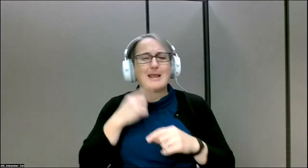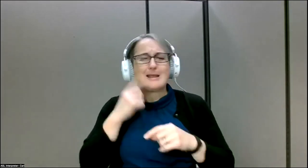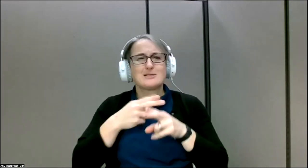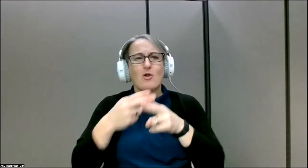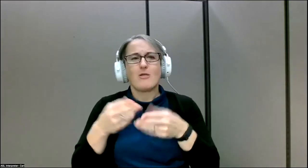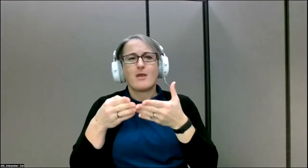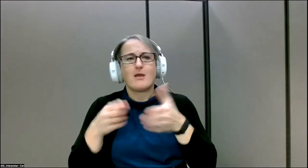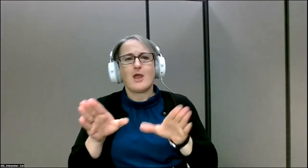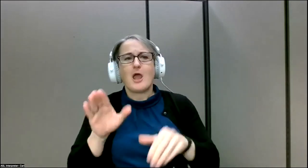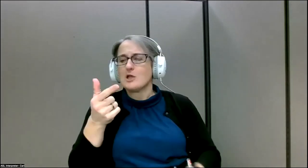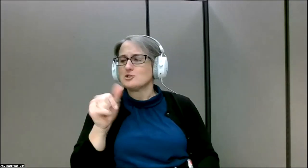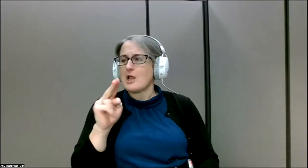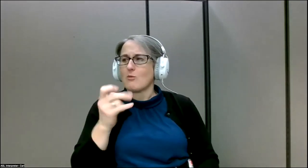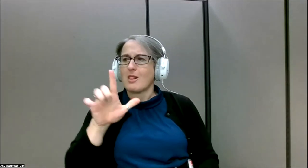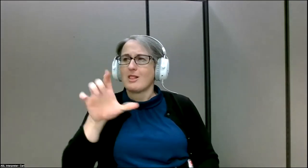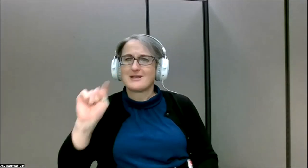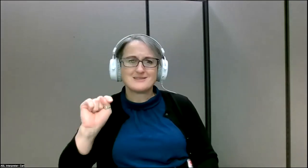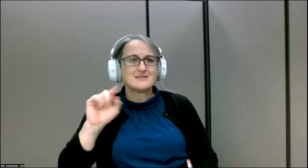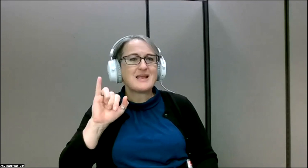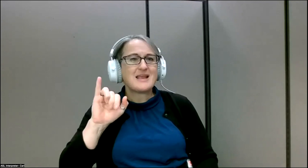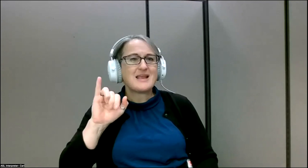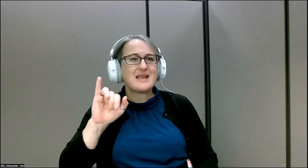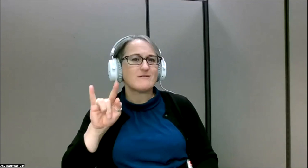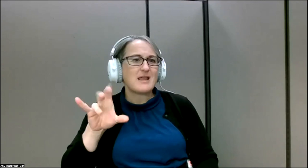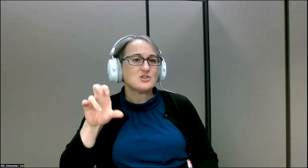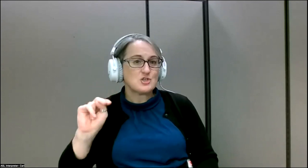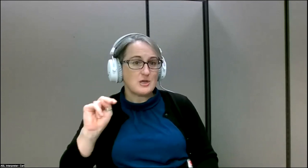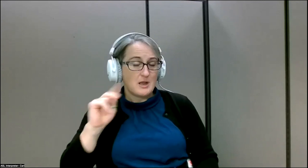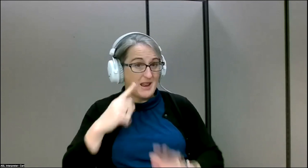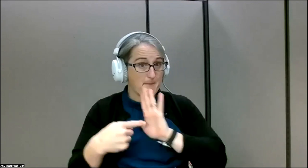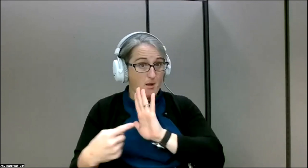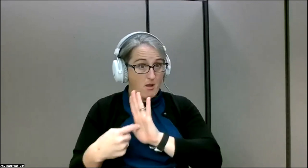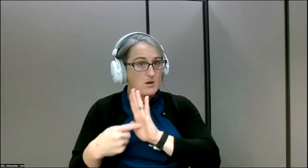model. And I just encourage social workers to really integrate that as a